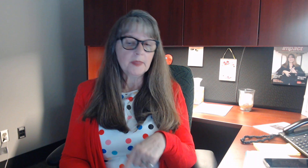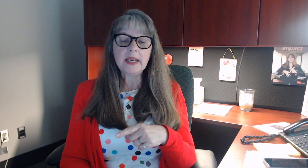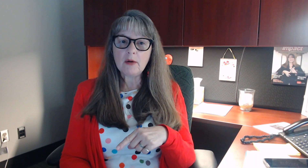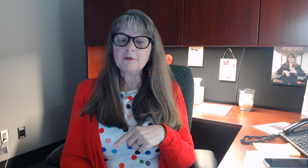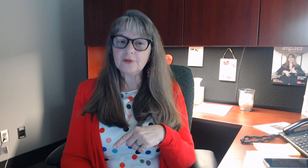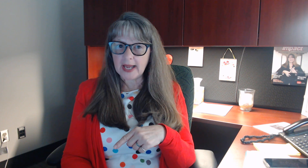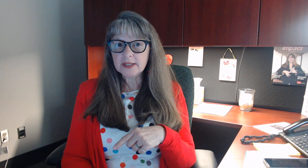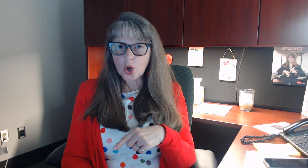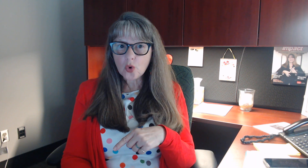Now a flattened O.